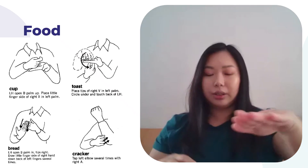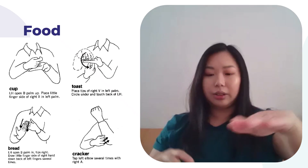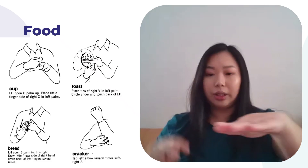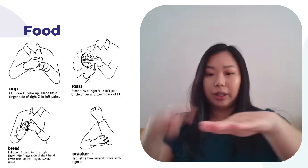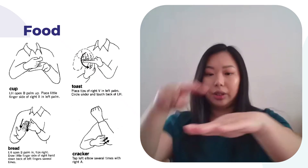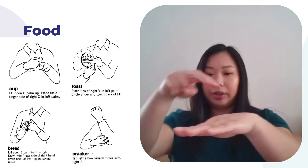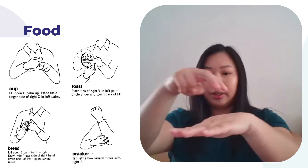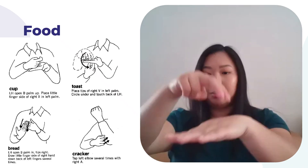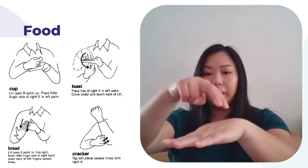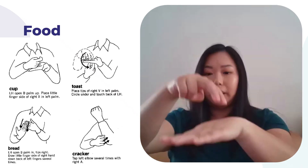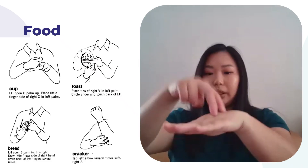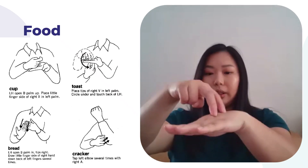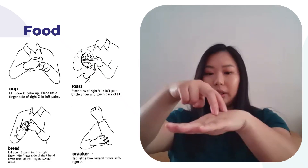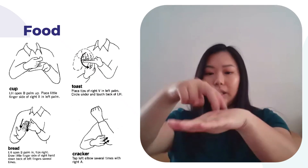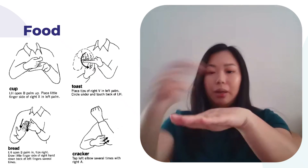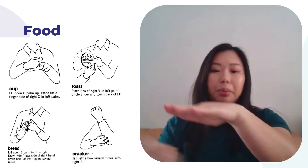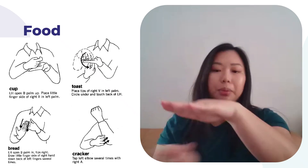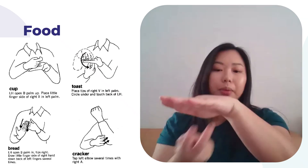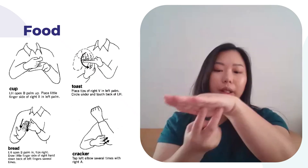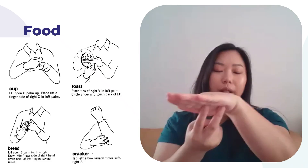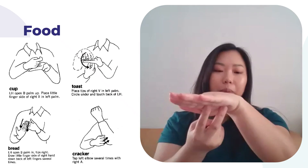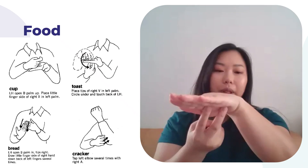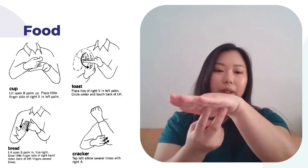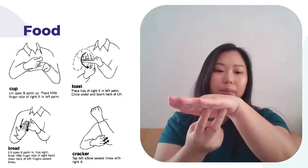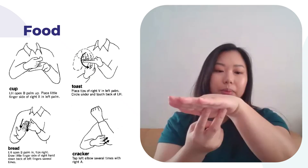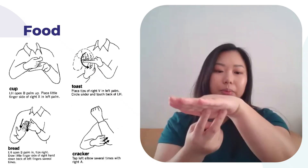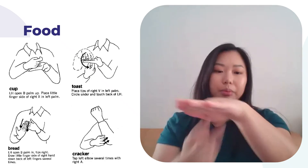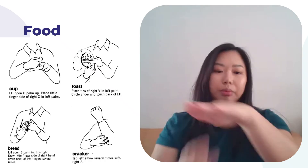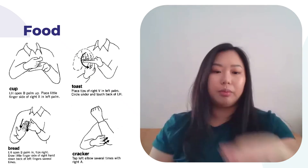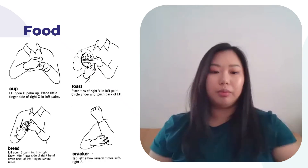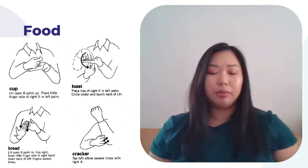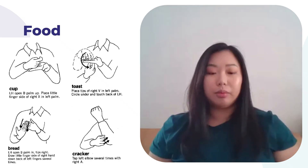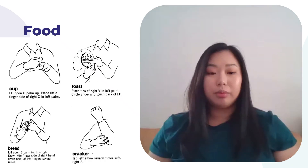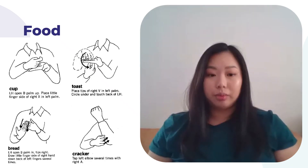Toast, toast the bread on the top and the bottom.